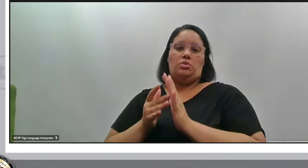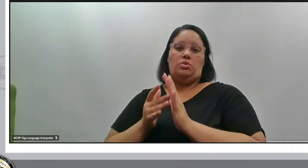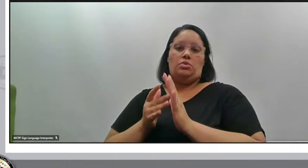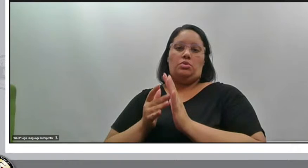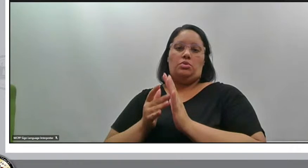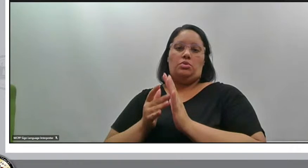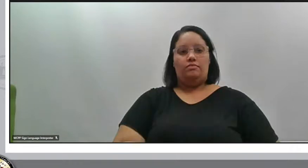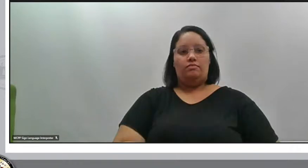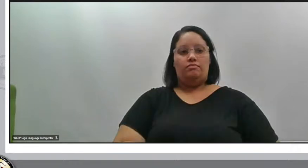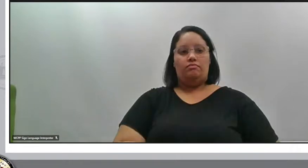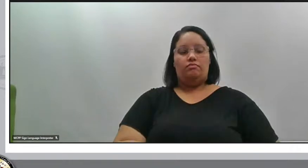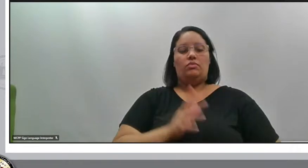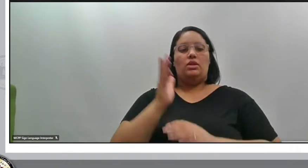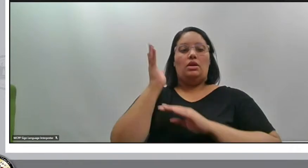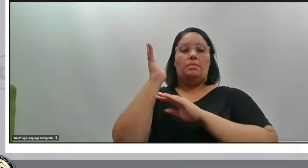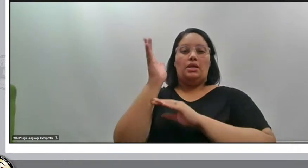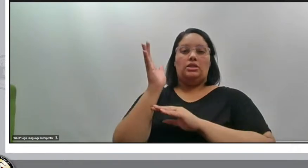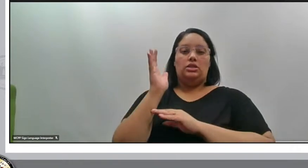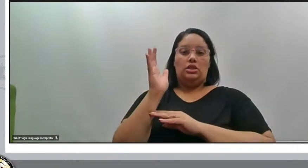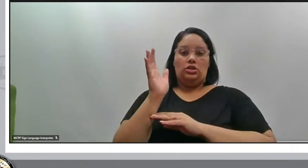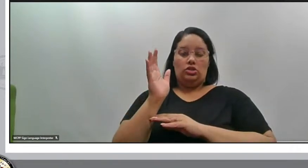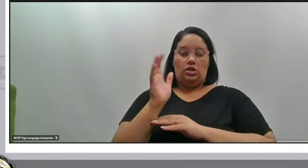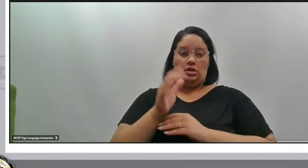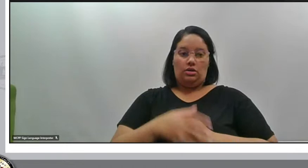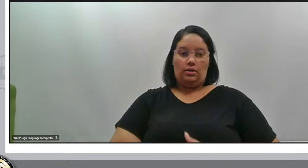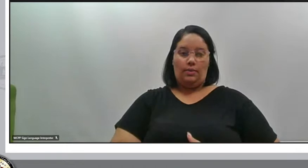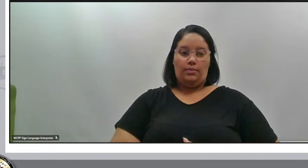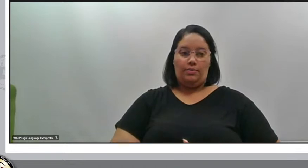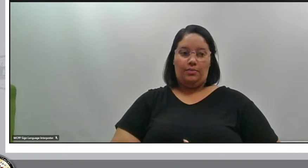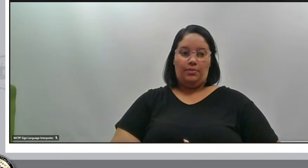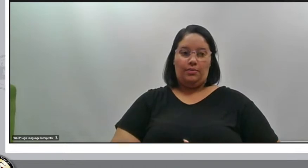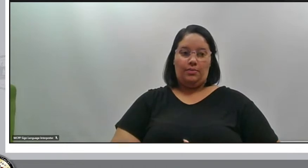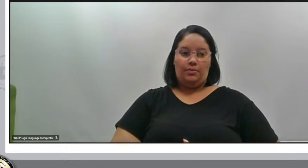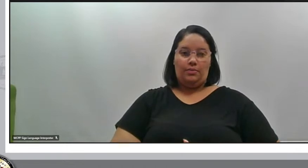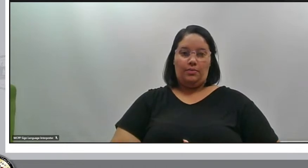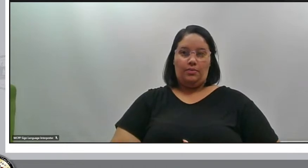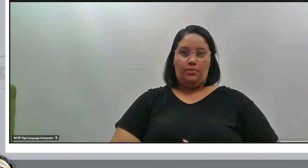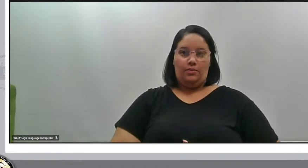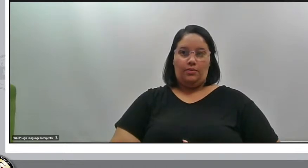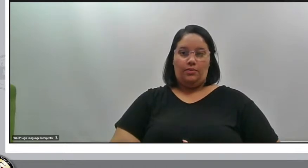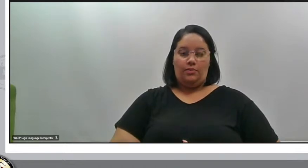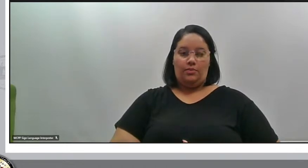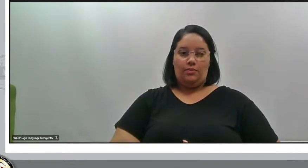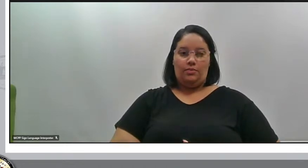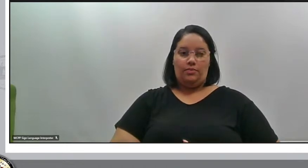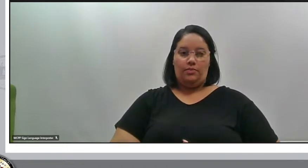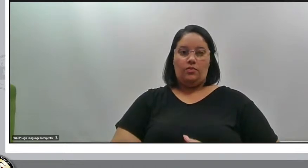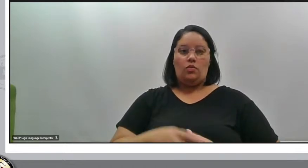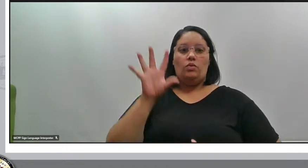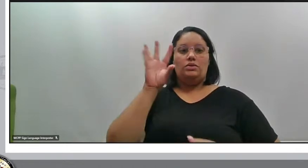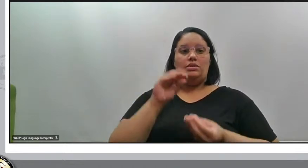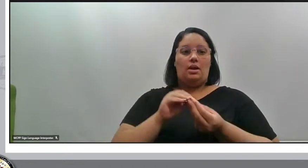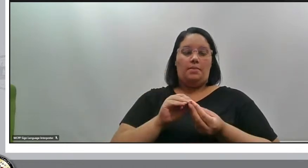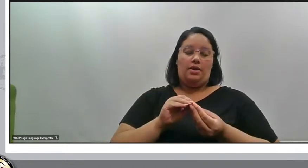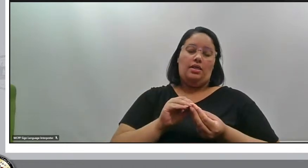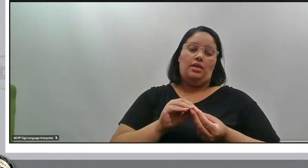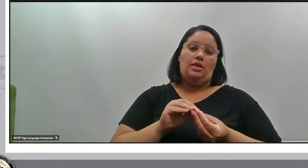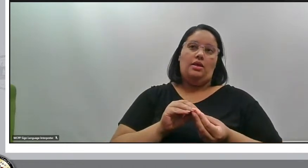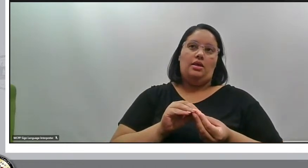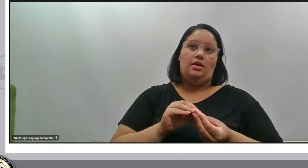presentation that has been made, or rather a summary by Mr. Dawood, I would